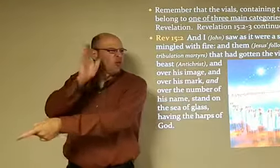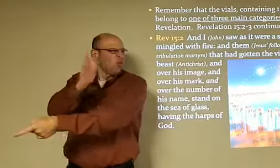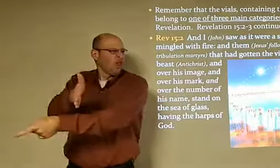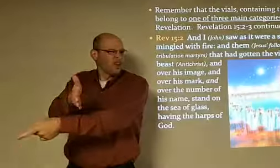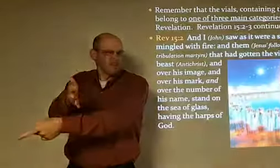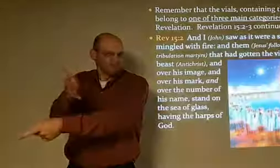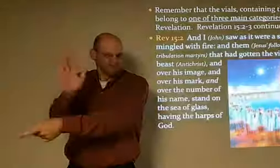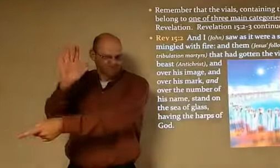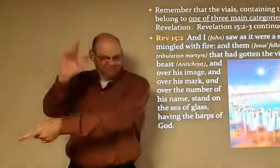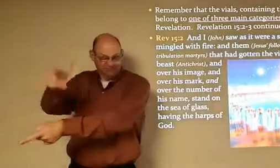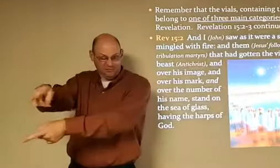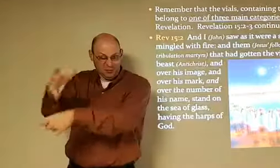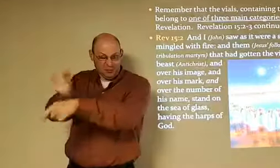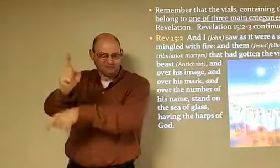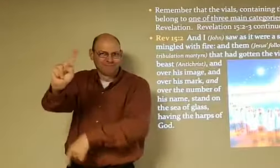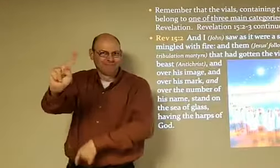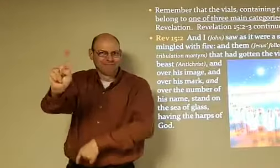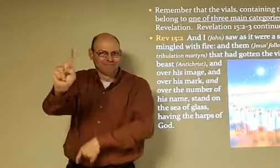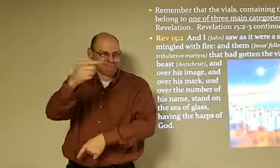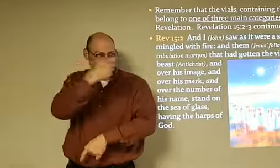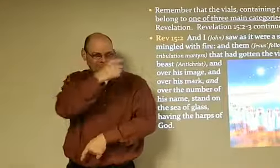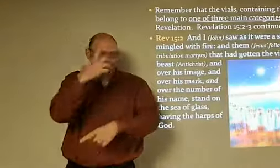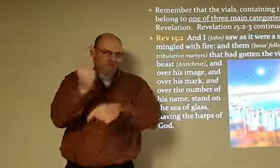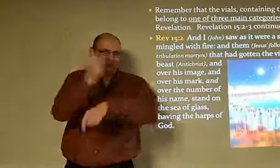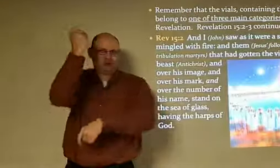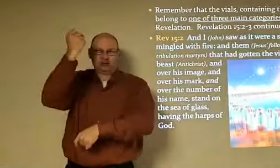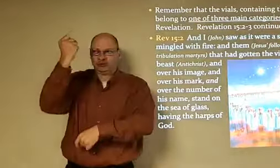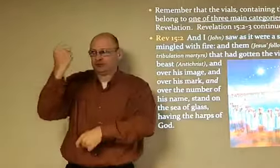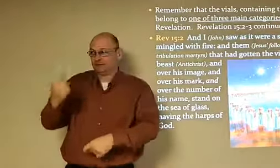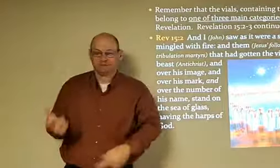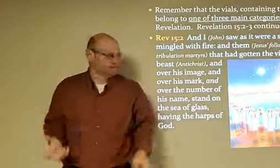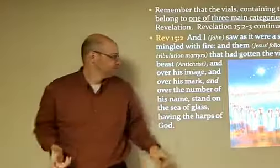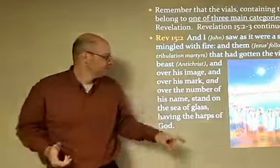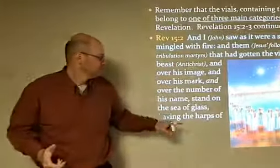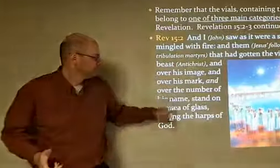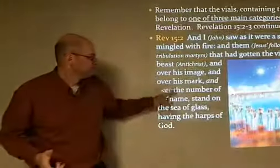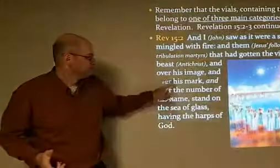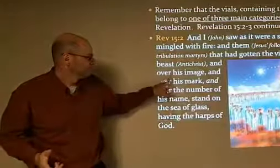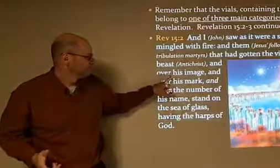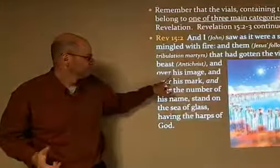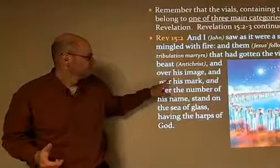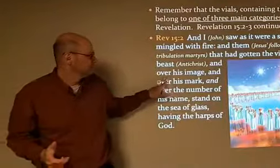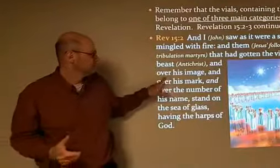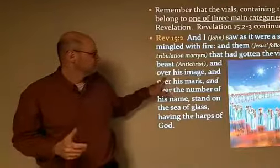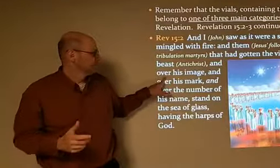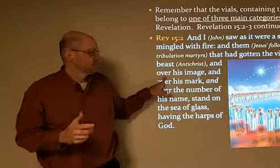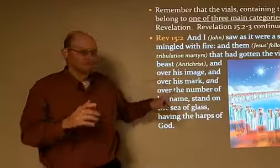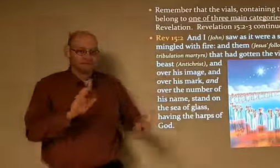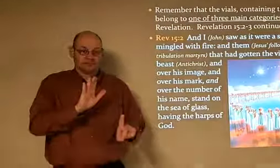Antichrist thinks he's won, but he's lost. He didn't win their soul. He didn't win them. They actually won the victory over